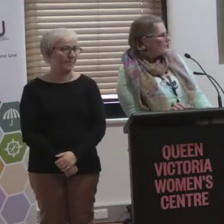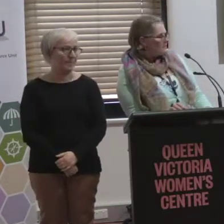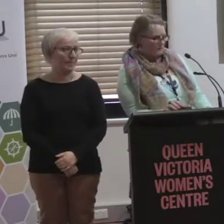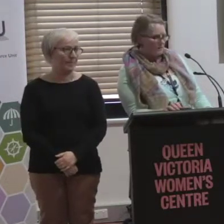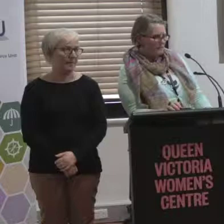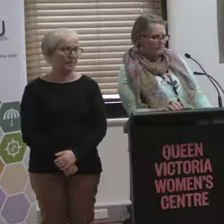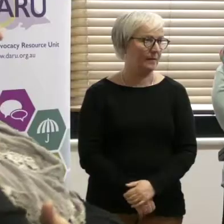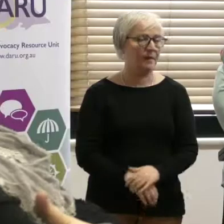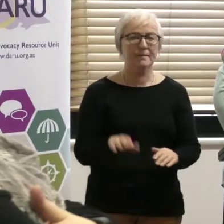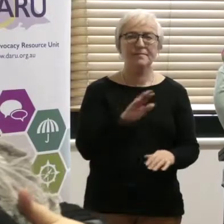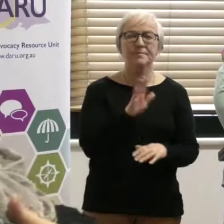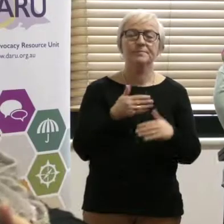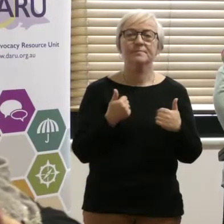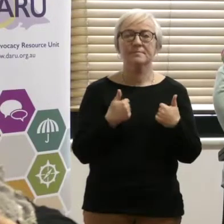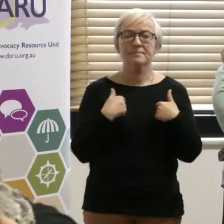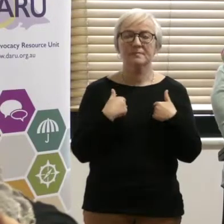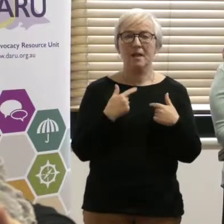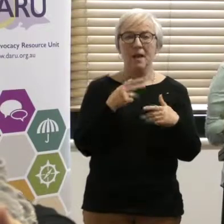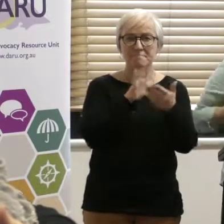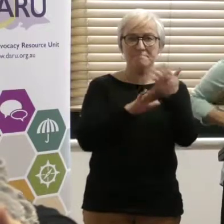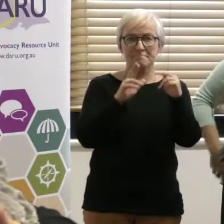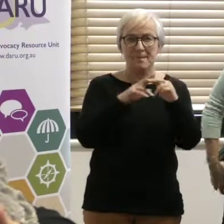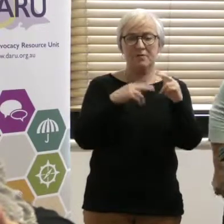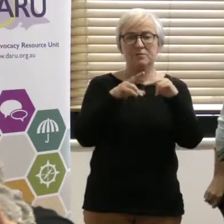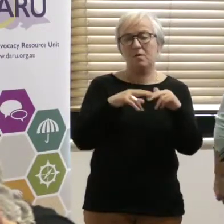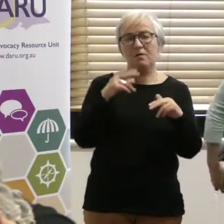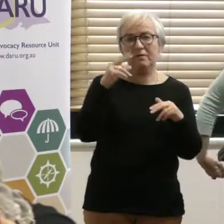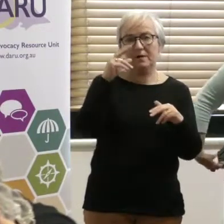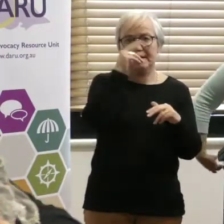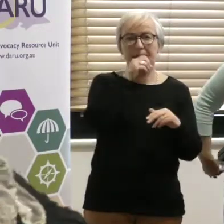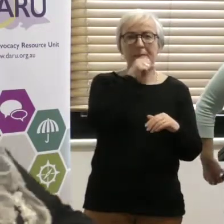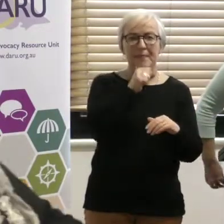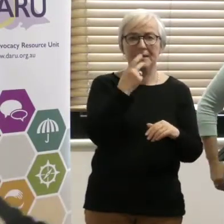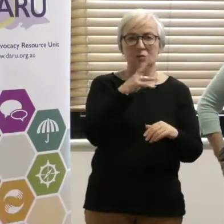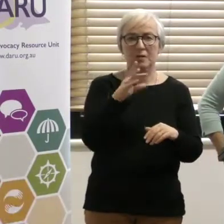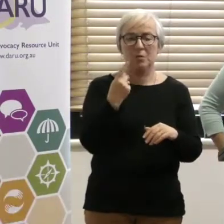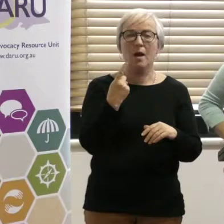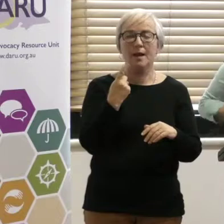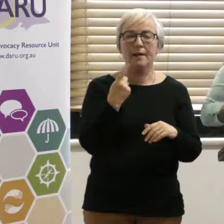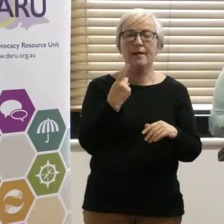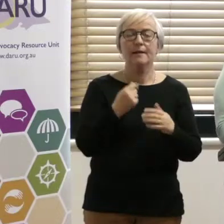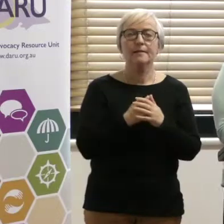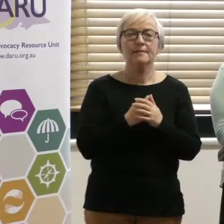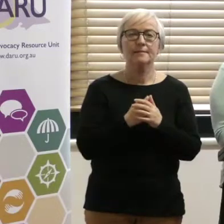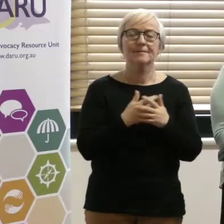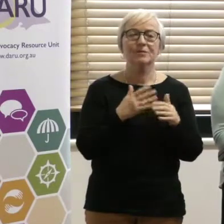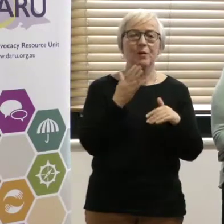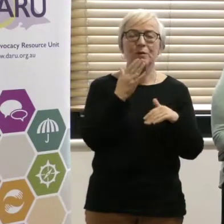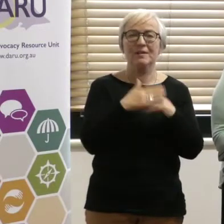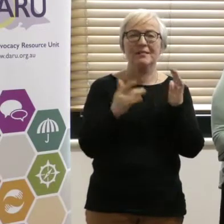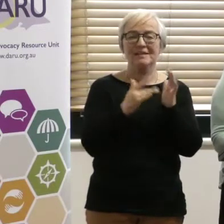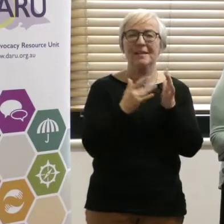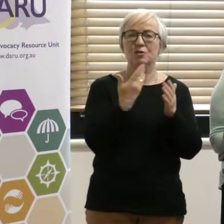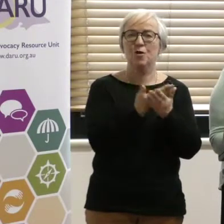Is that on? Yeah. Hi, I'm actually a parent of a young man who's 21 with reduced capacity and was born that way. So you actually didn't touch on this